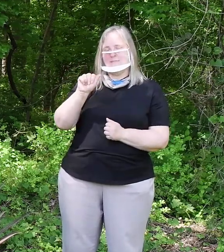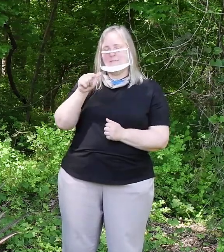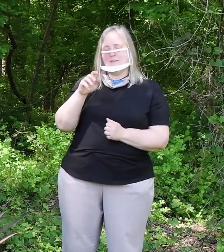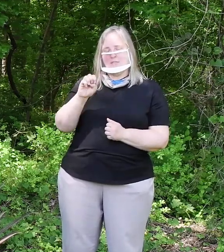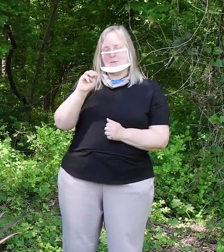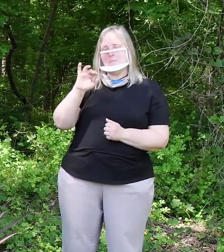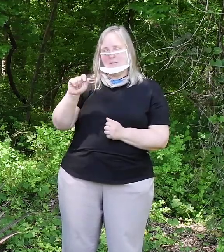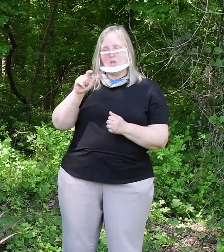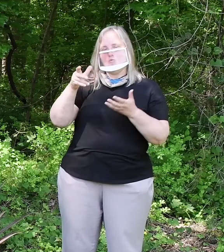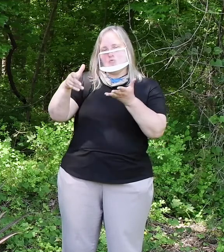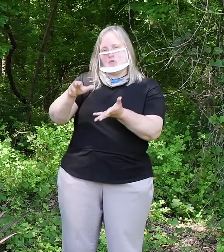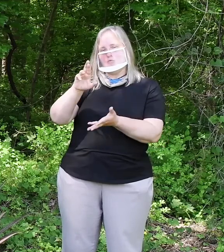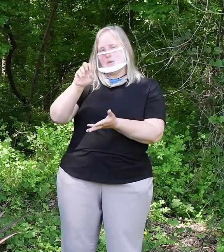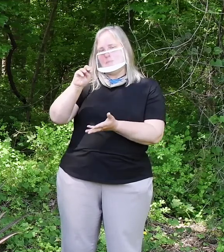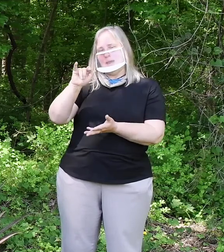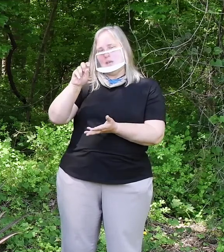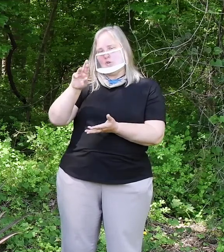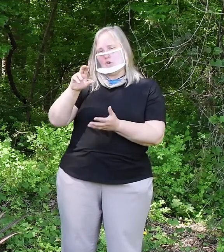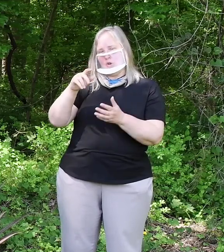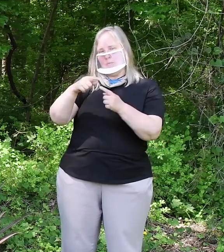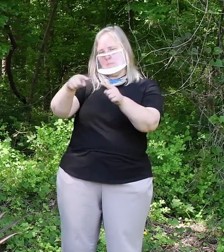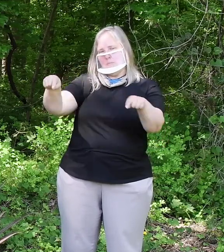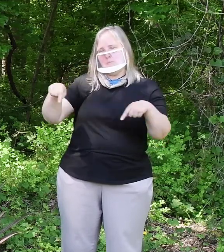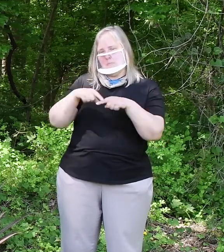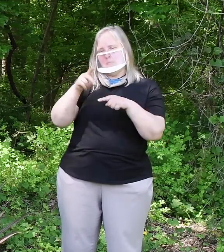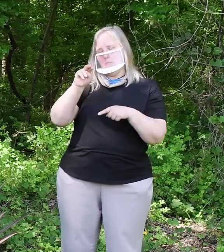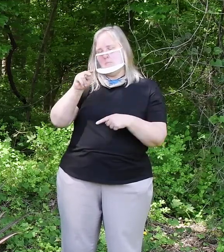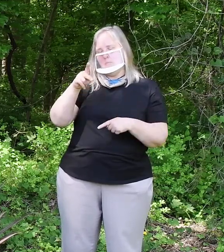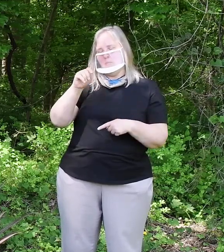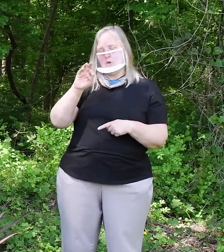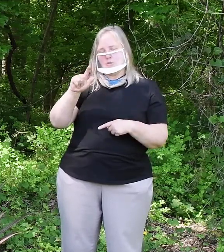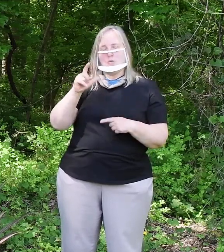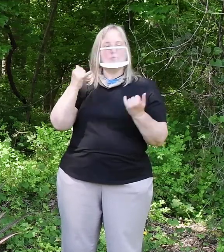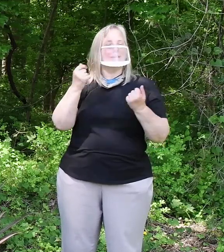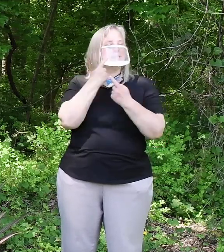parcel. Today's announcement adds joy,